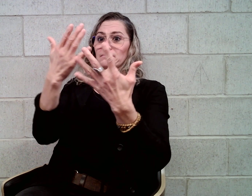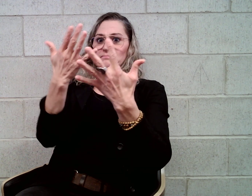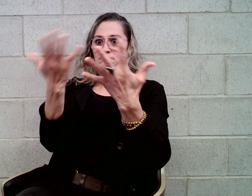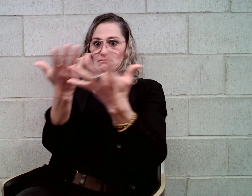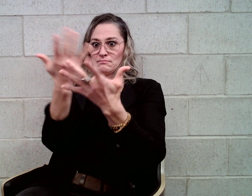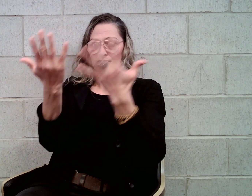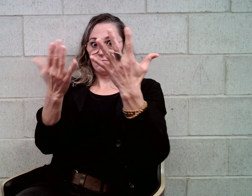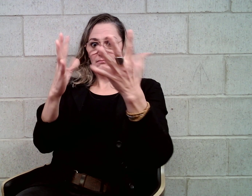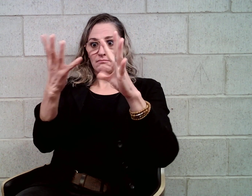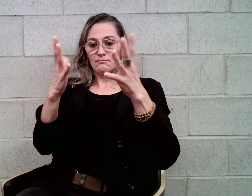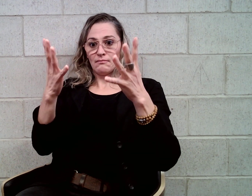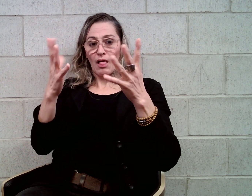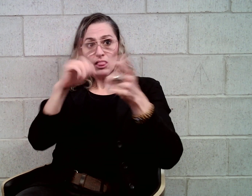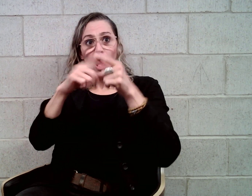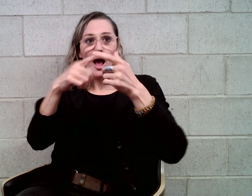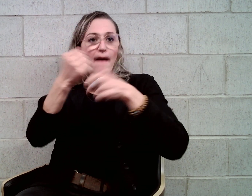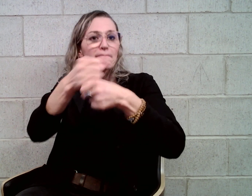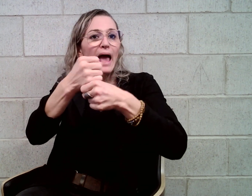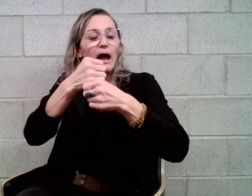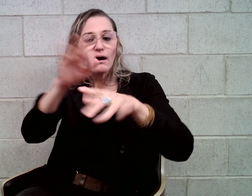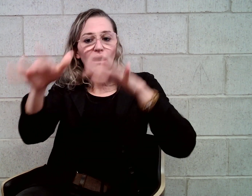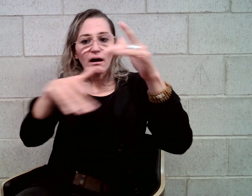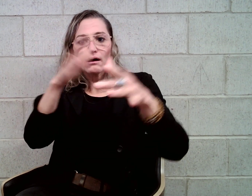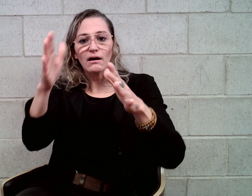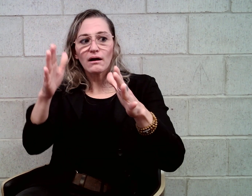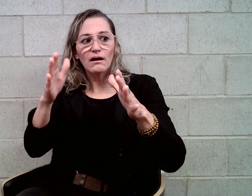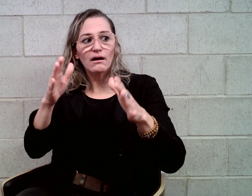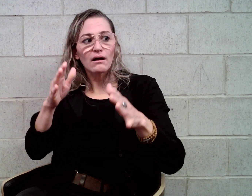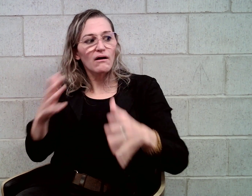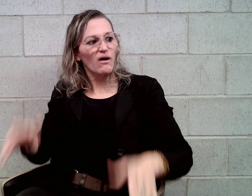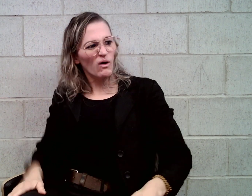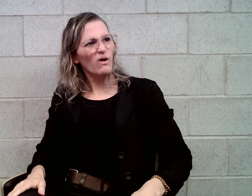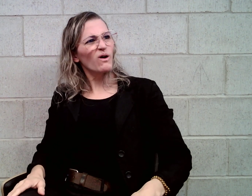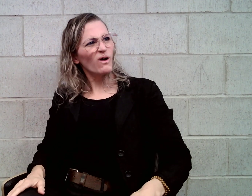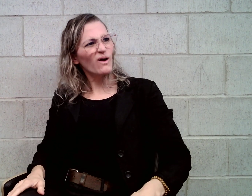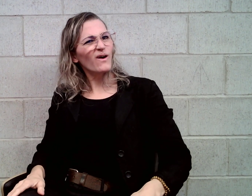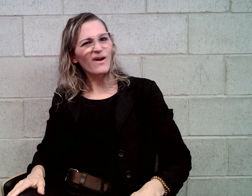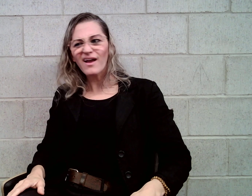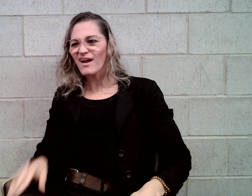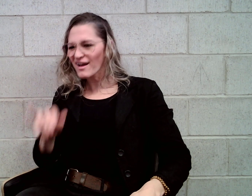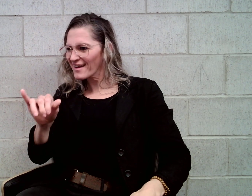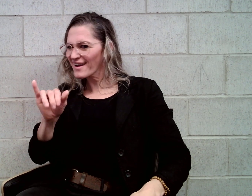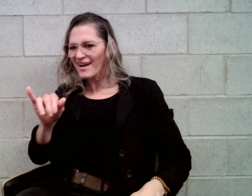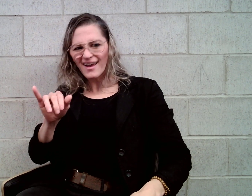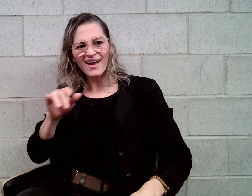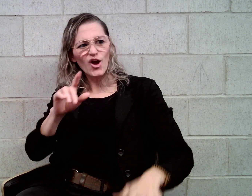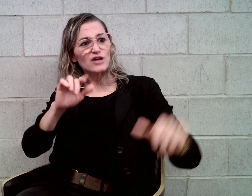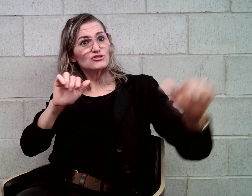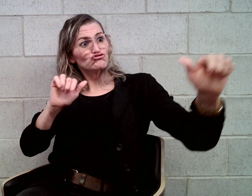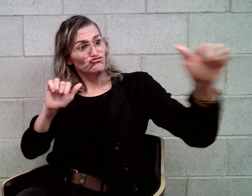and so my hands became the swords, and then I played with it and expanded it. But I thought, it is